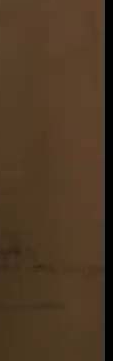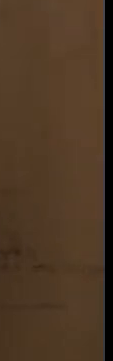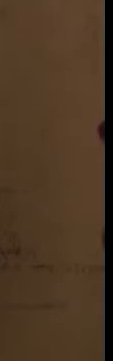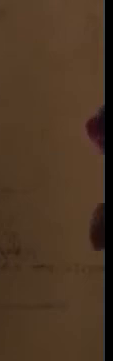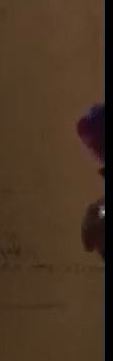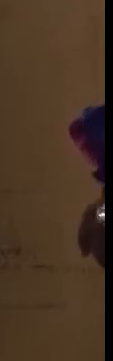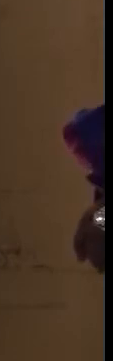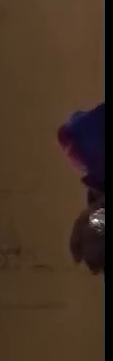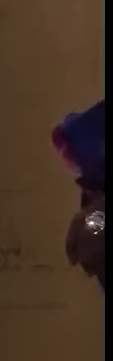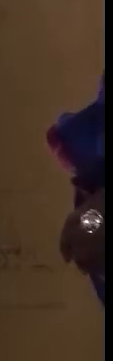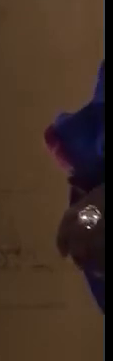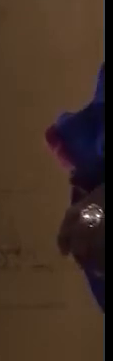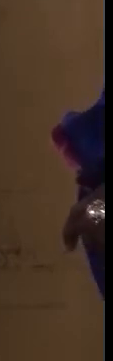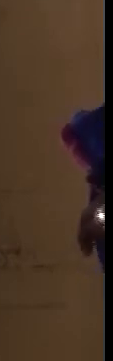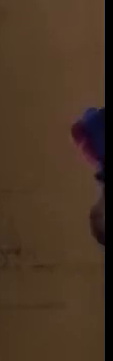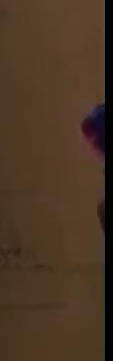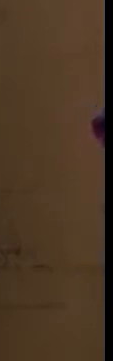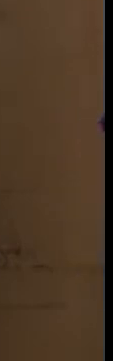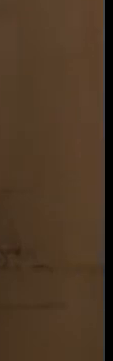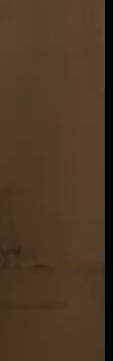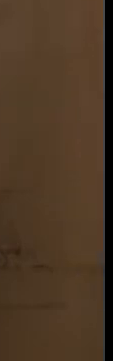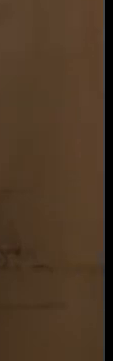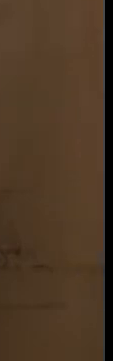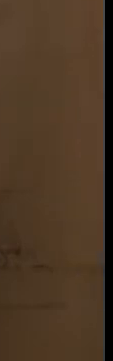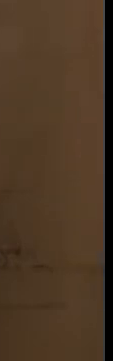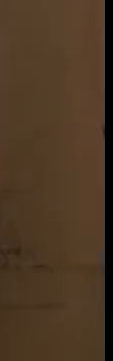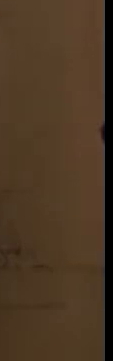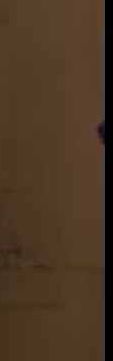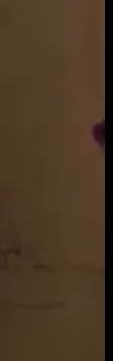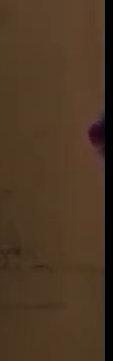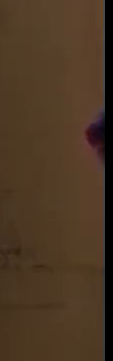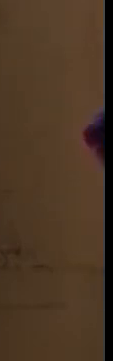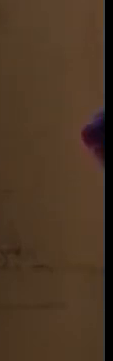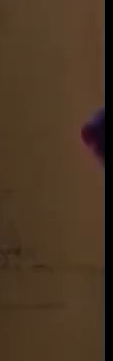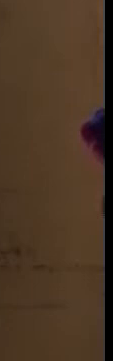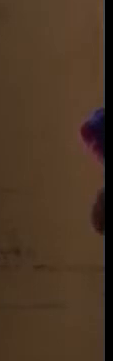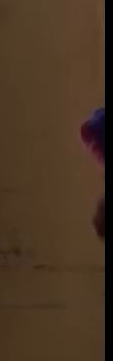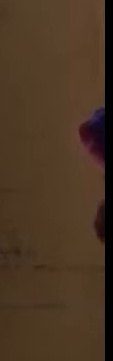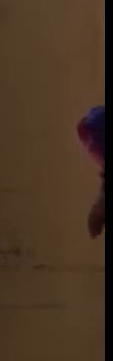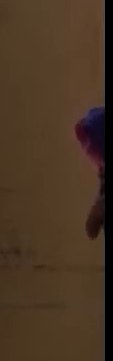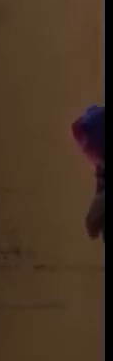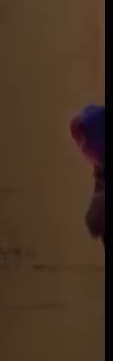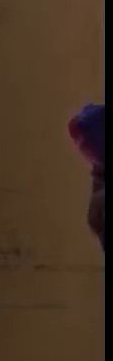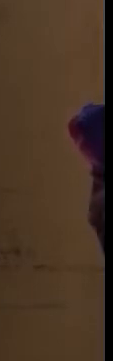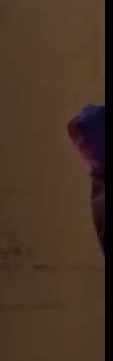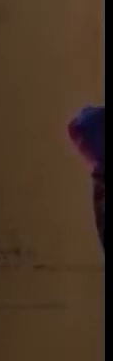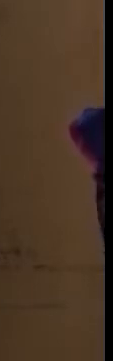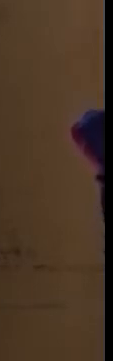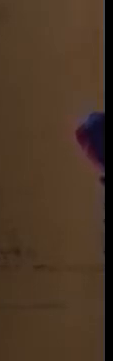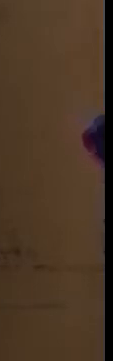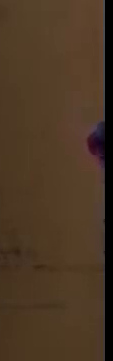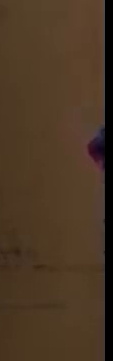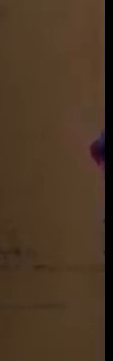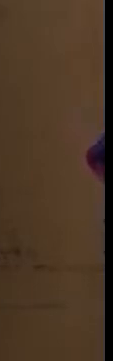1995. The second question there is, mention 3 types of irrigation. 2, list 4 sources